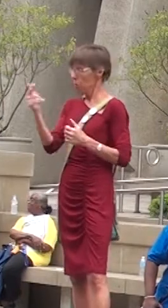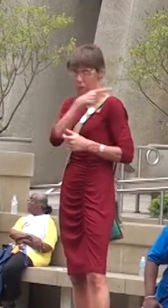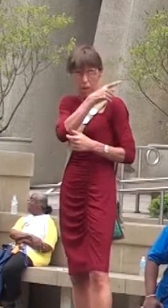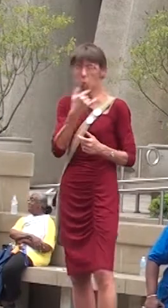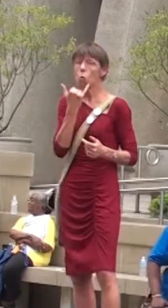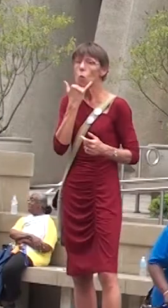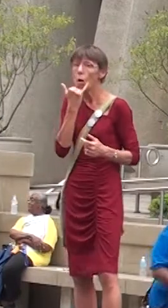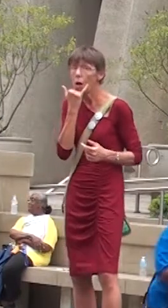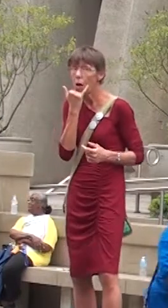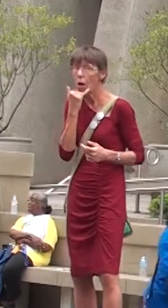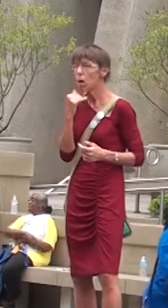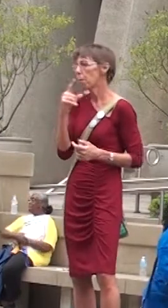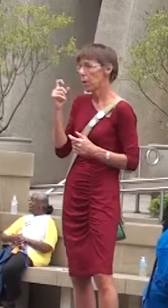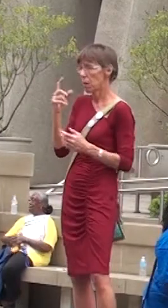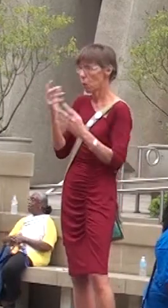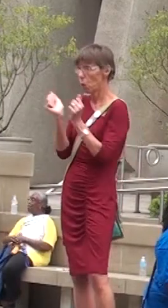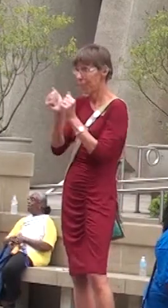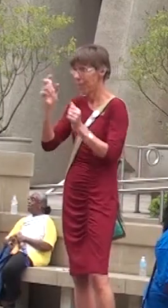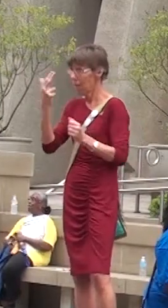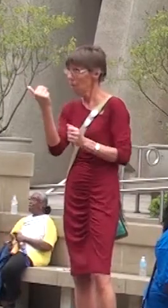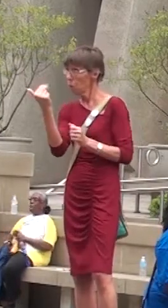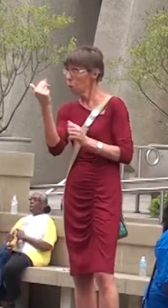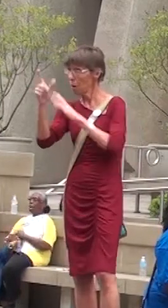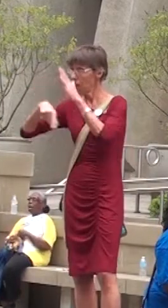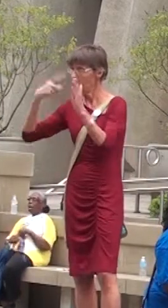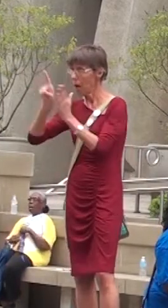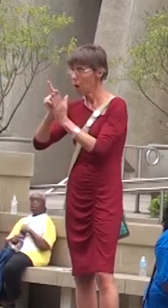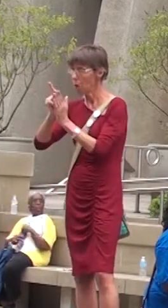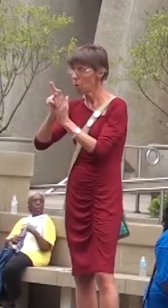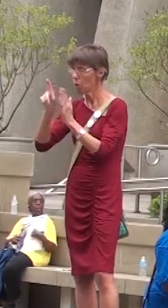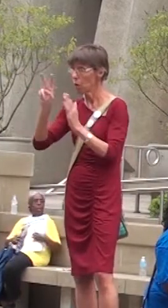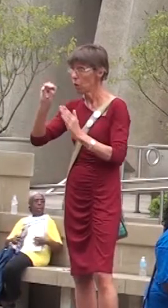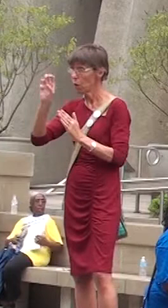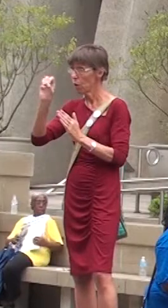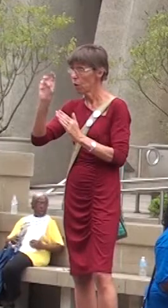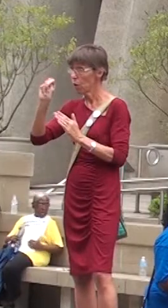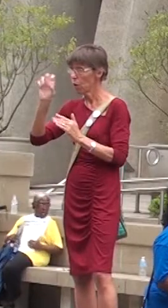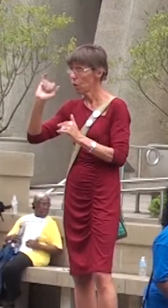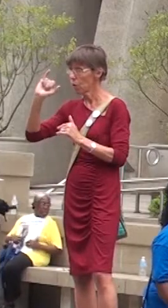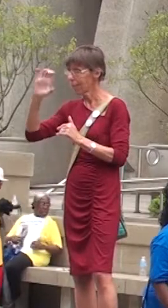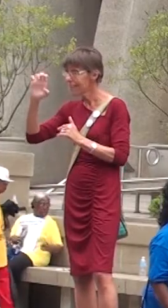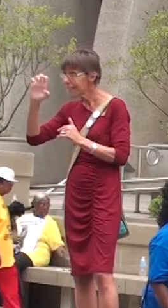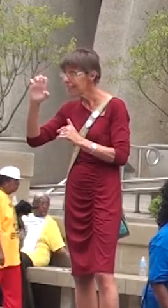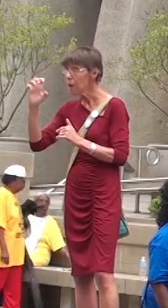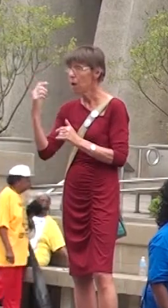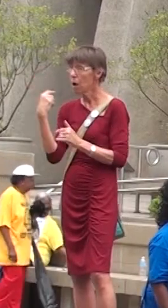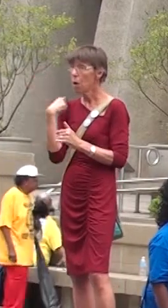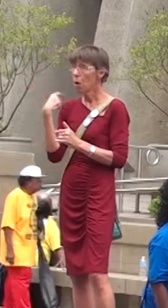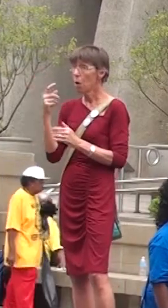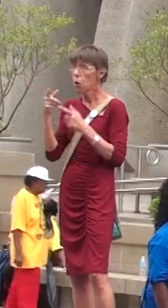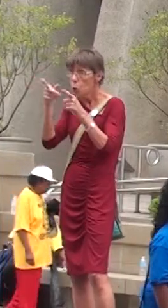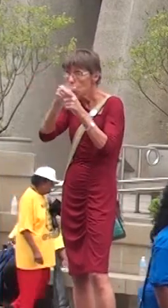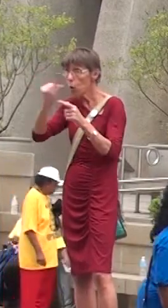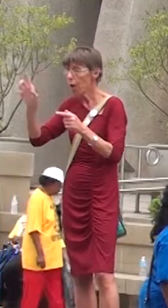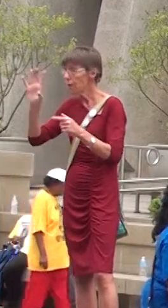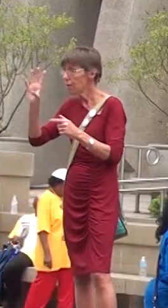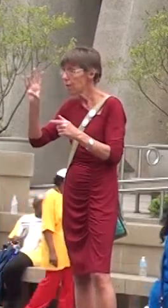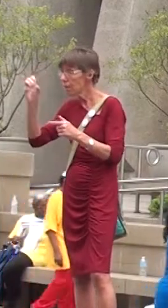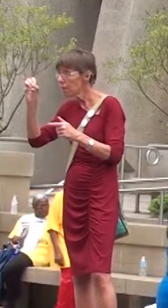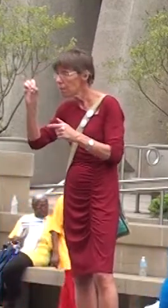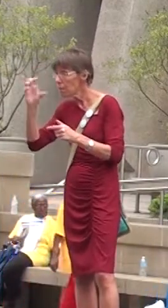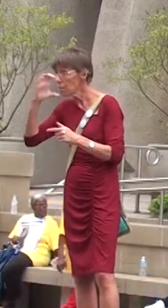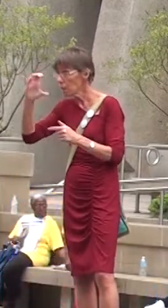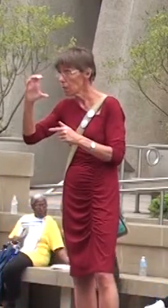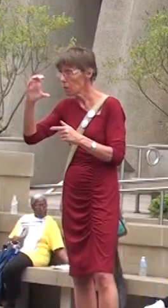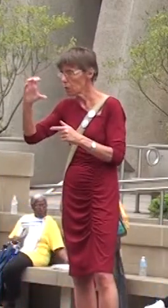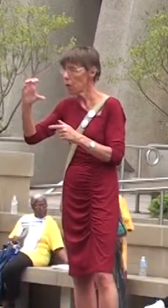With 12 hours notice, my friends, you and 600 other women's health advocates like you